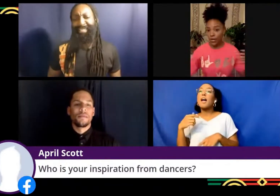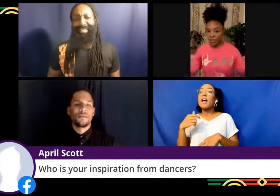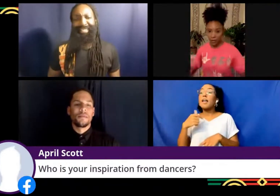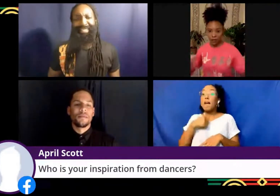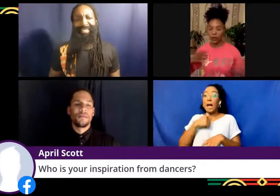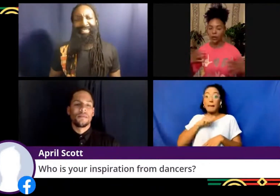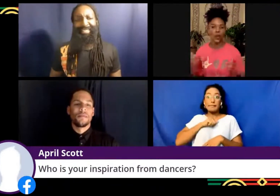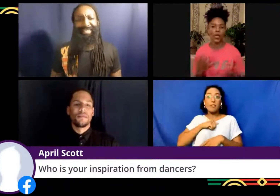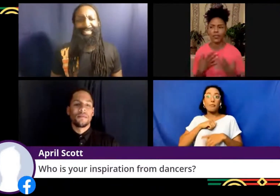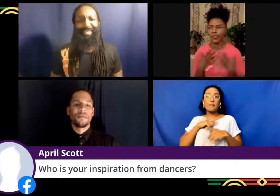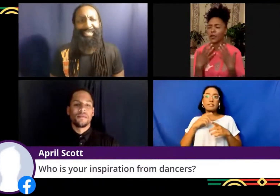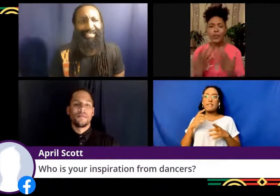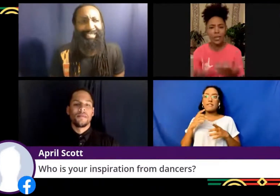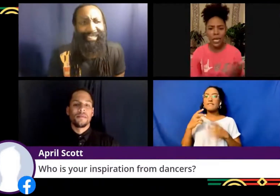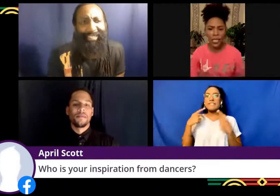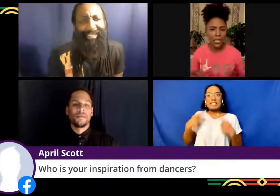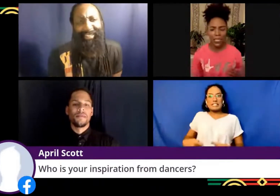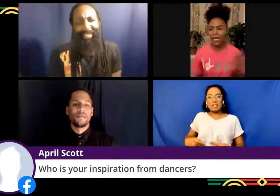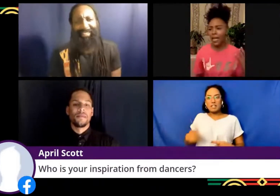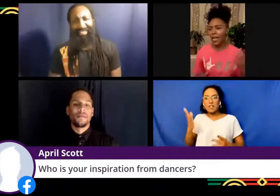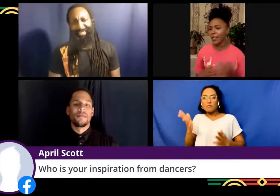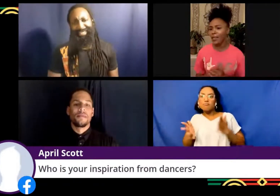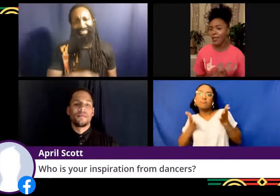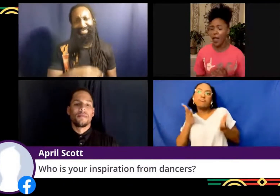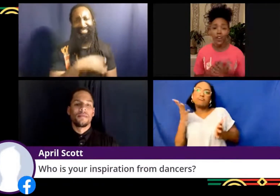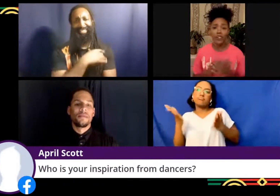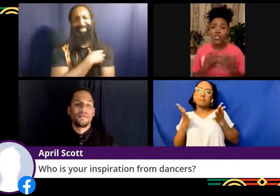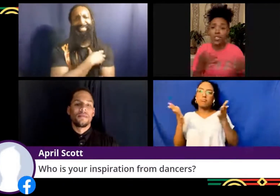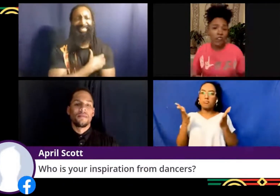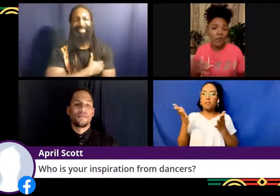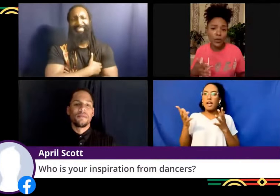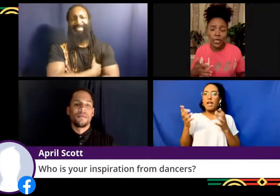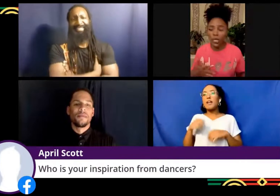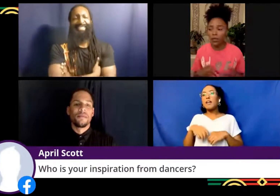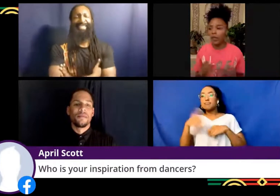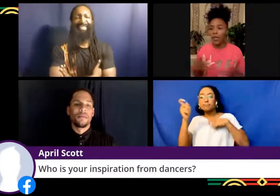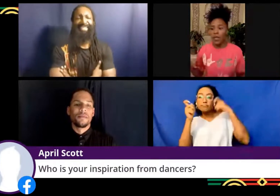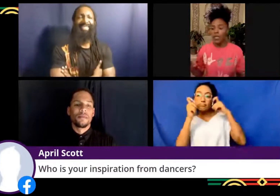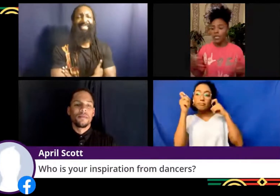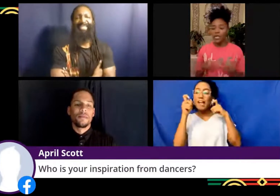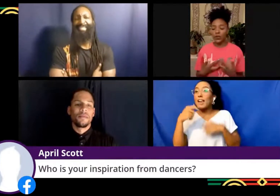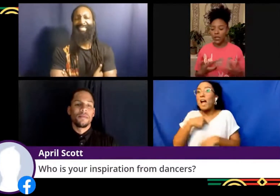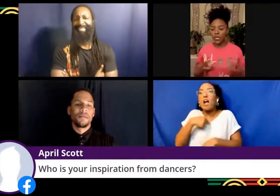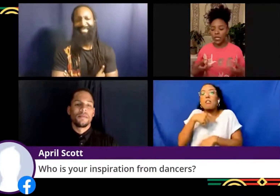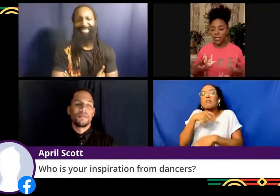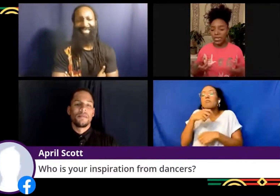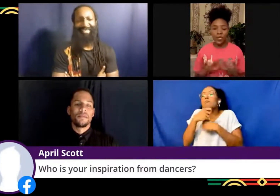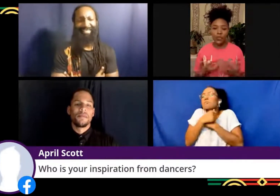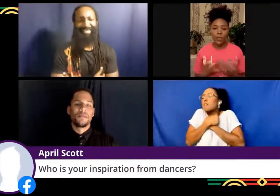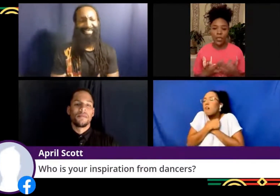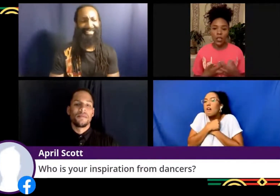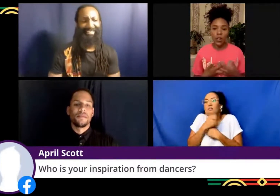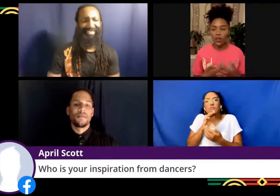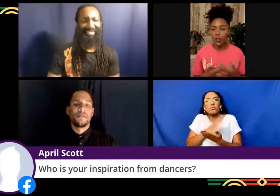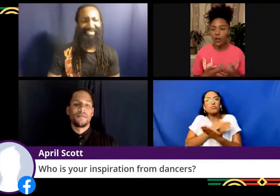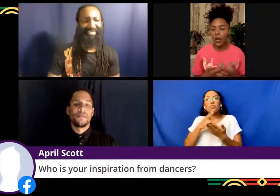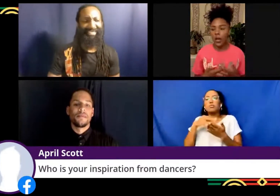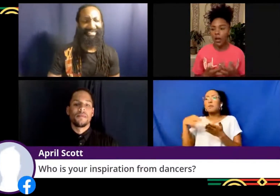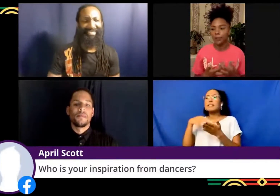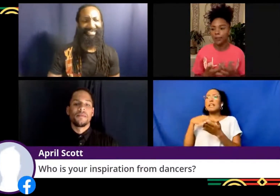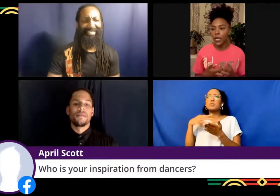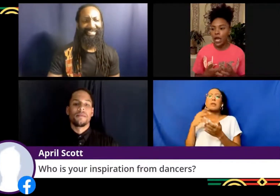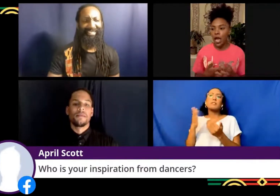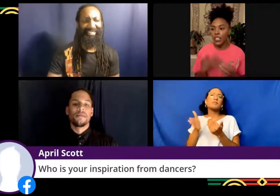physically expressive when I'm trying to communicate and things like that. And I also just love music. So dance was easy for me to go